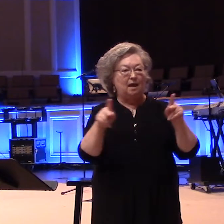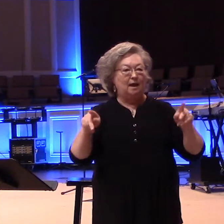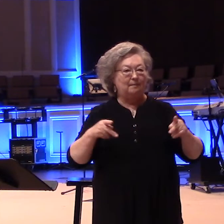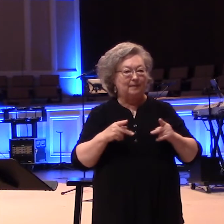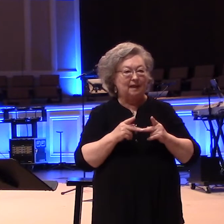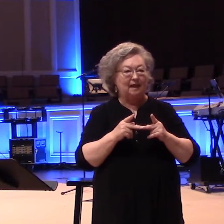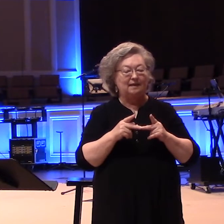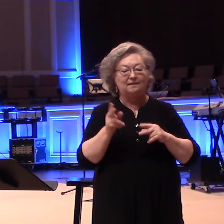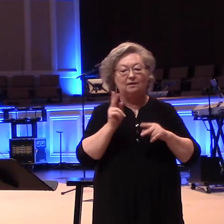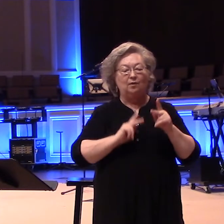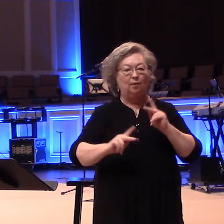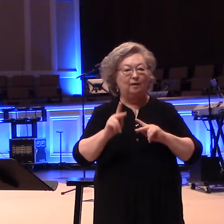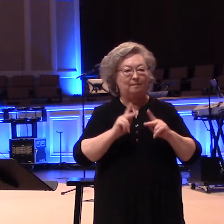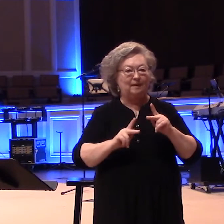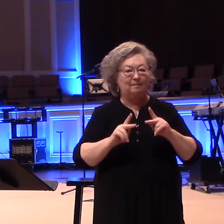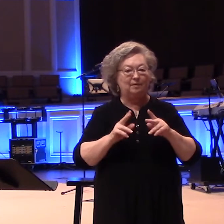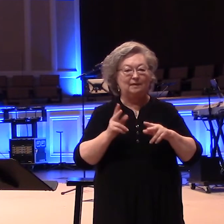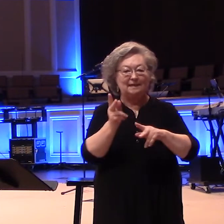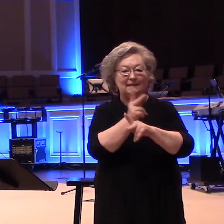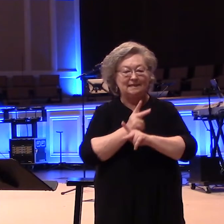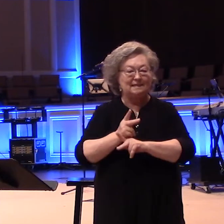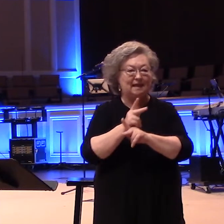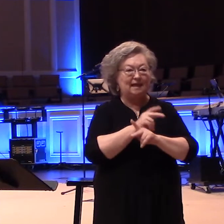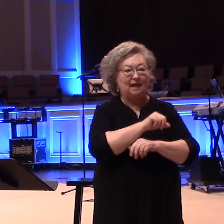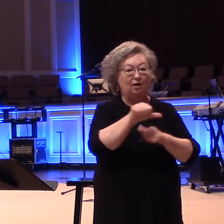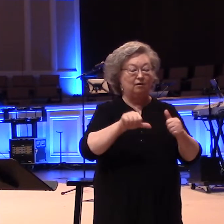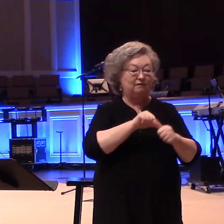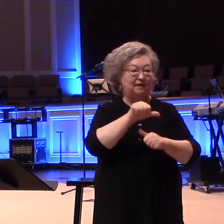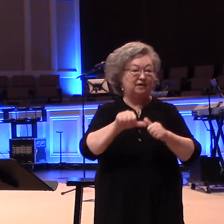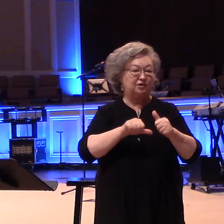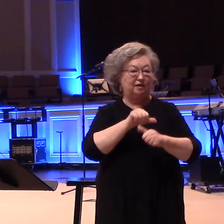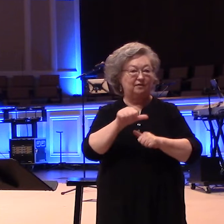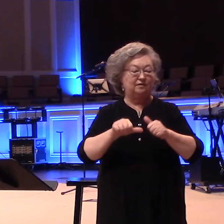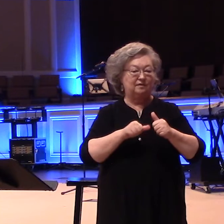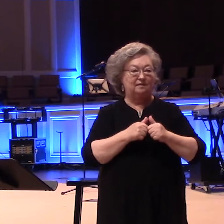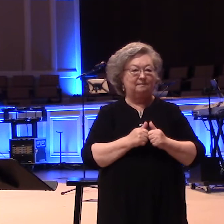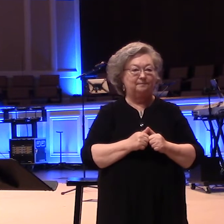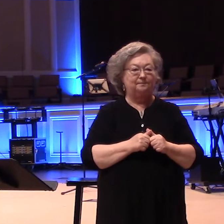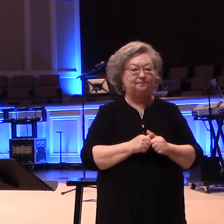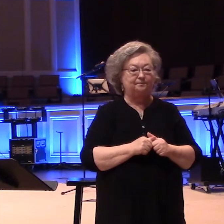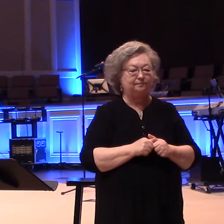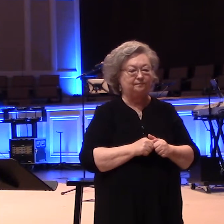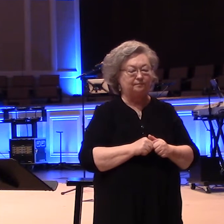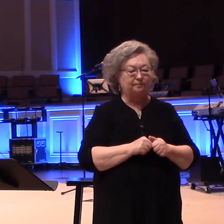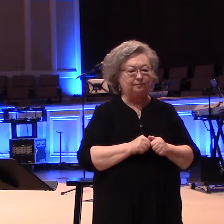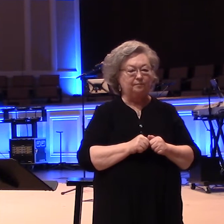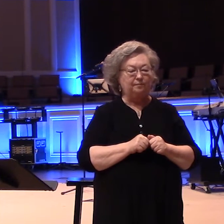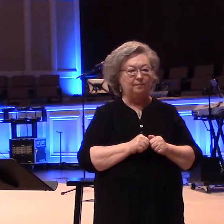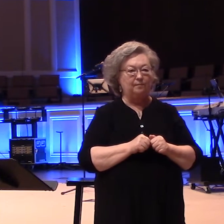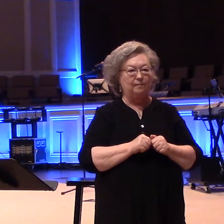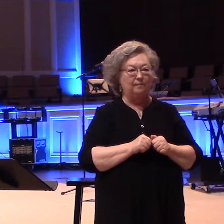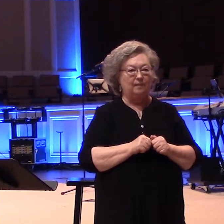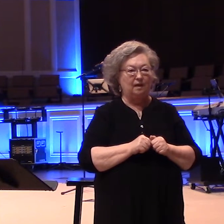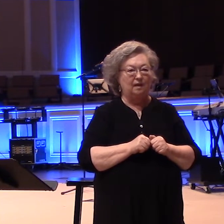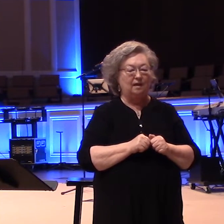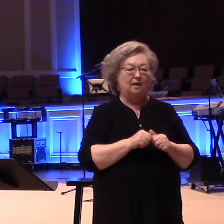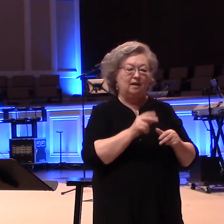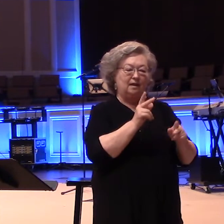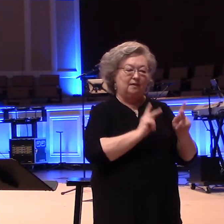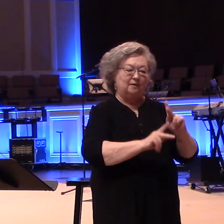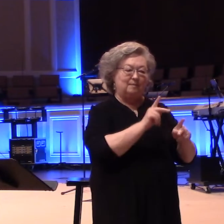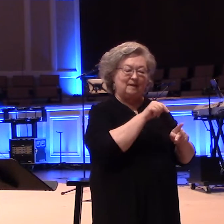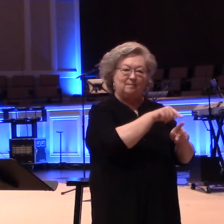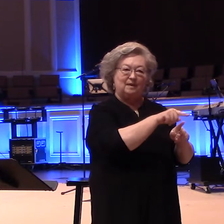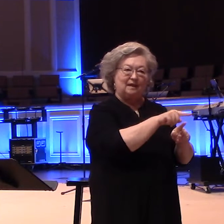own interest and doing what is best for them. In fact, if you have a place that's filled with people who are only looking out for themselves, it isn't a